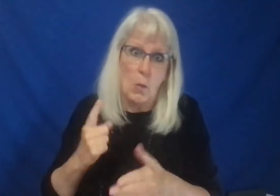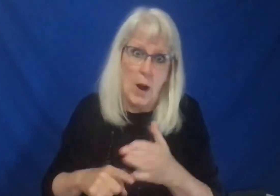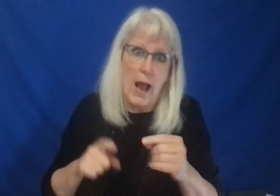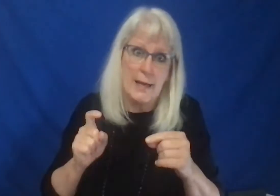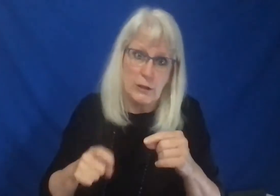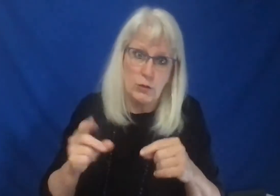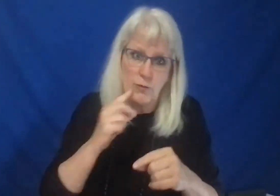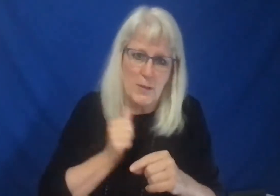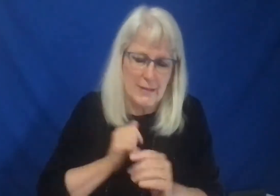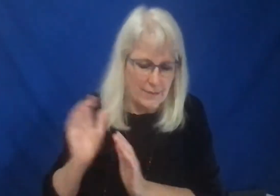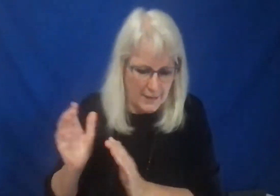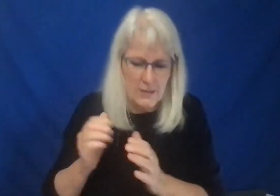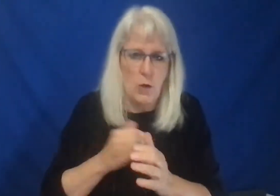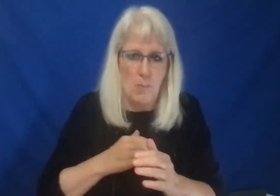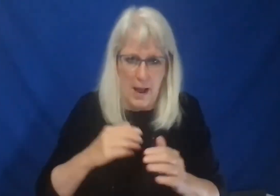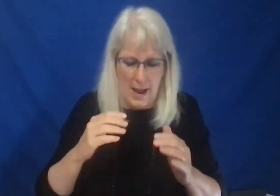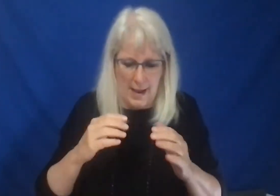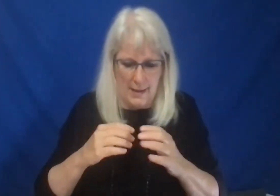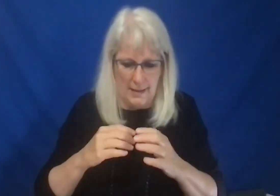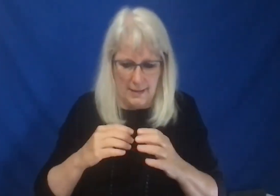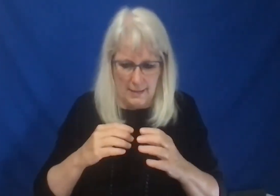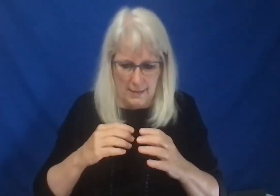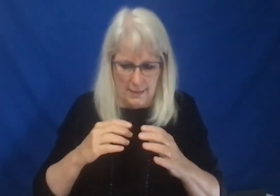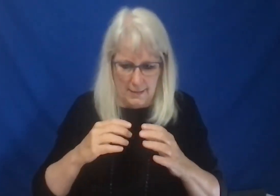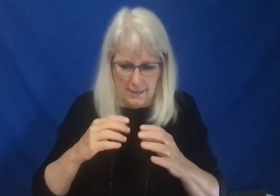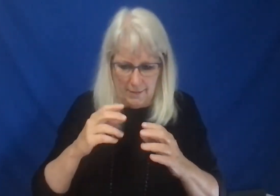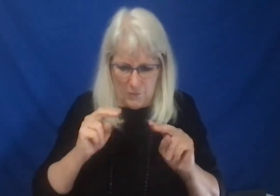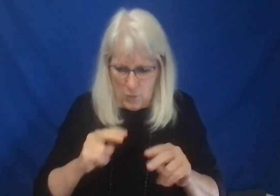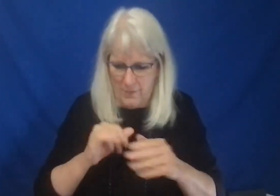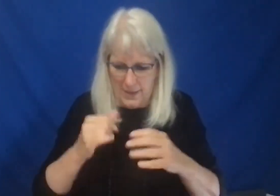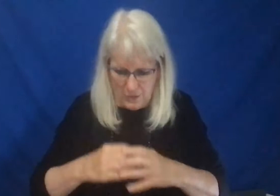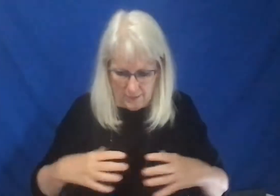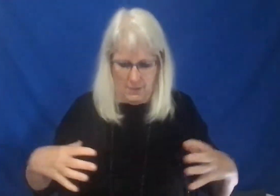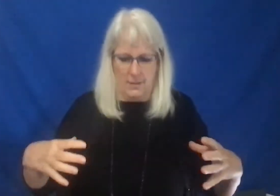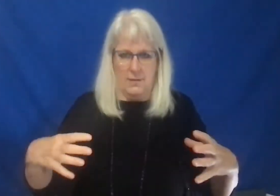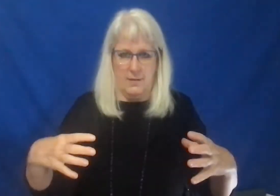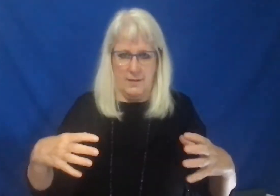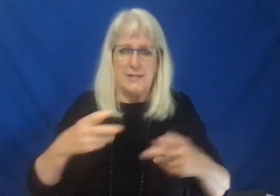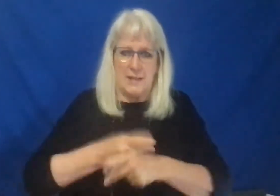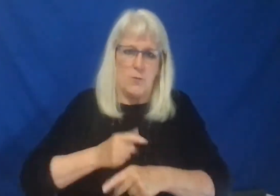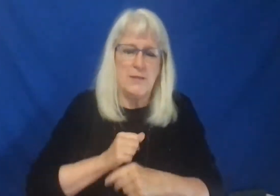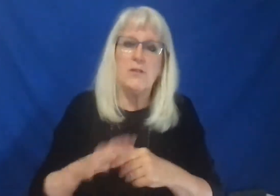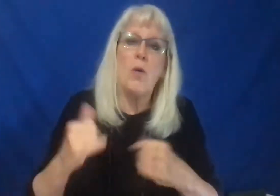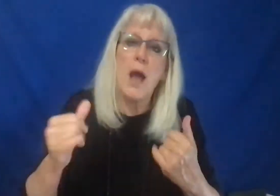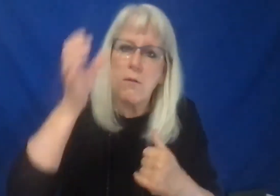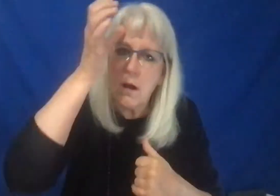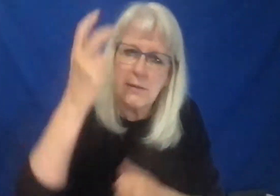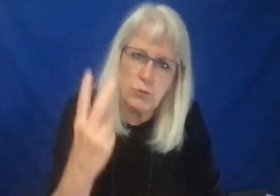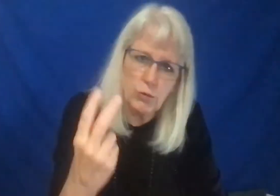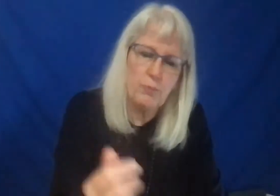need to expand my horizons. So we're going to move on to concept 2, because what concept 2 teaches